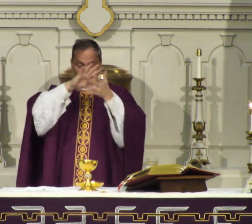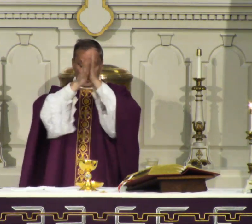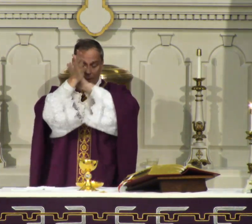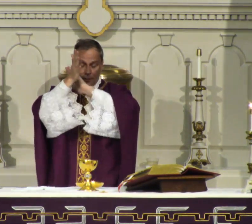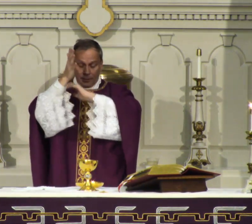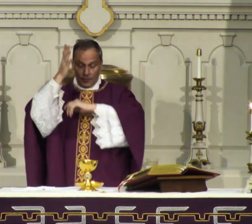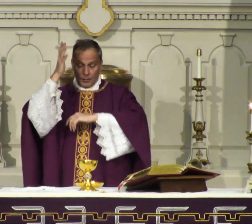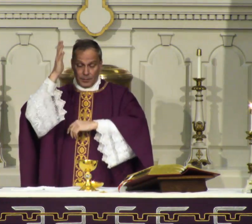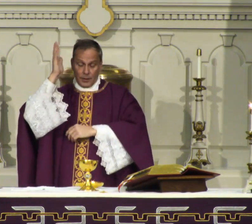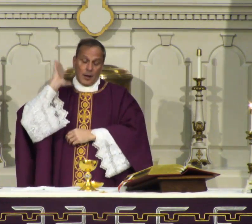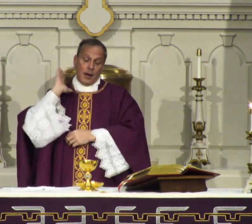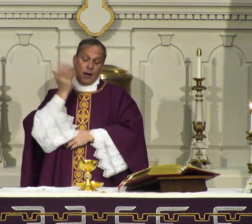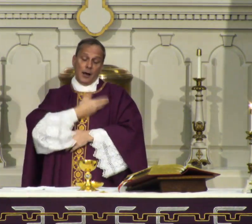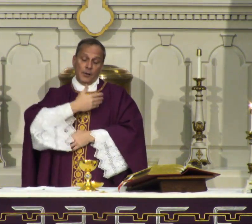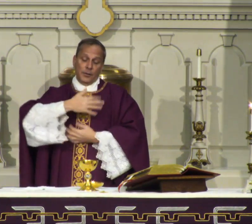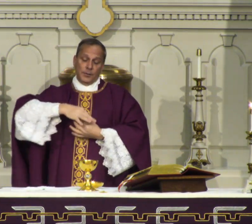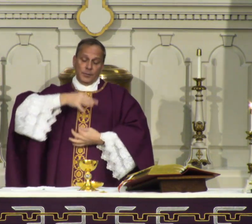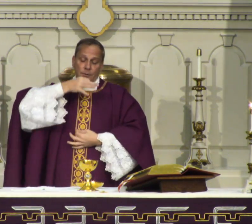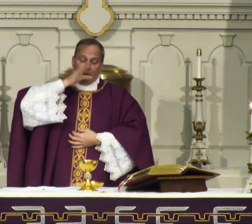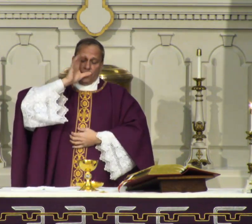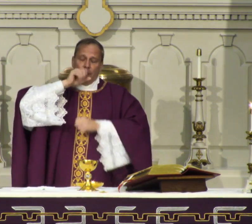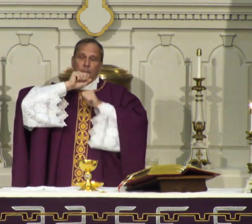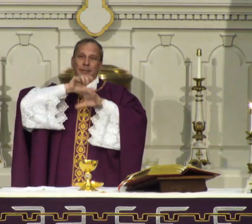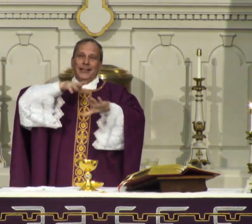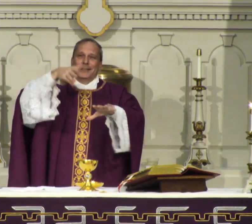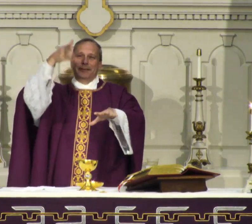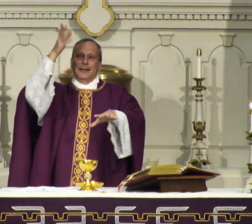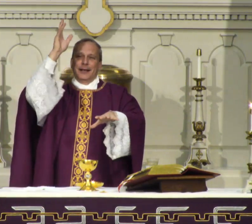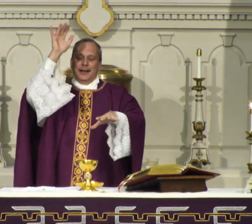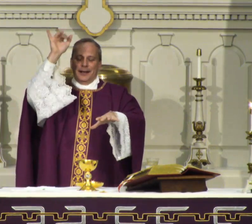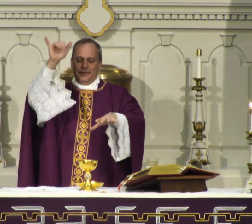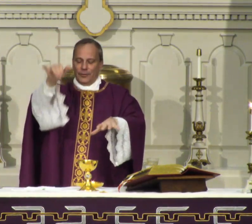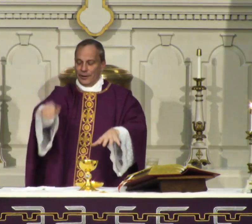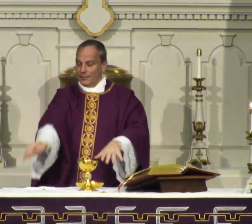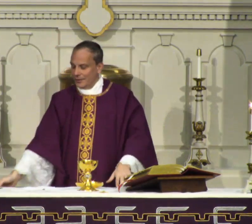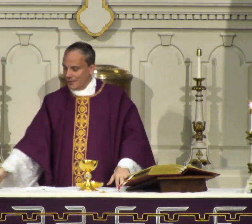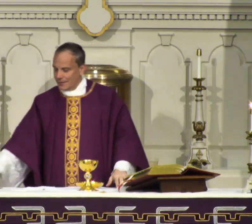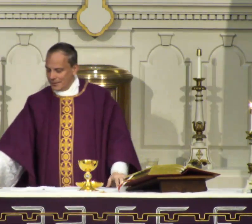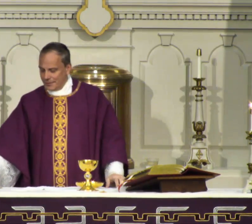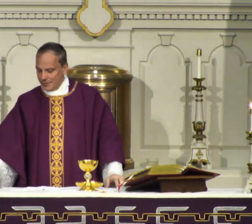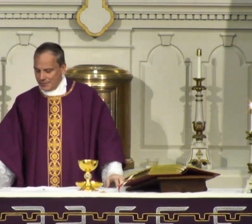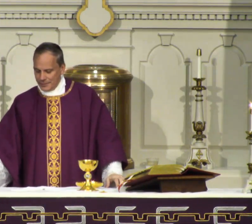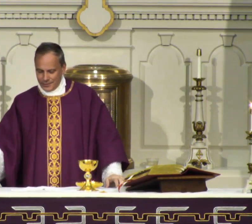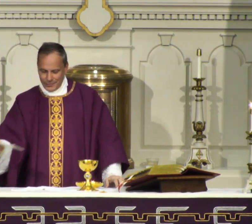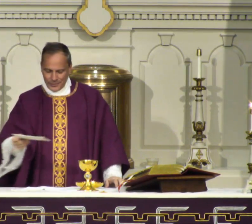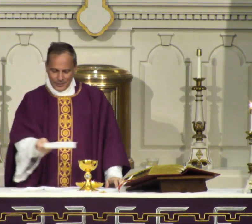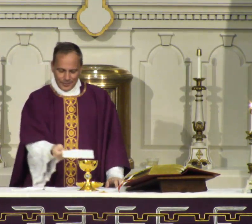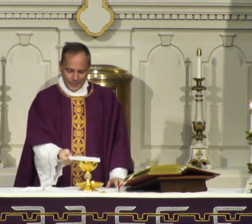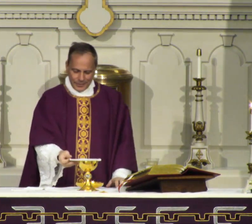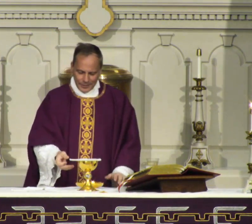It will become our spiritual drink. Blessed be God forever.